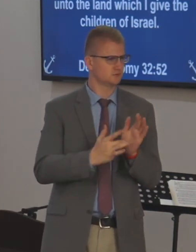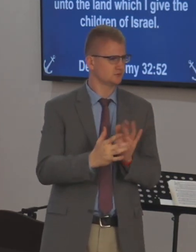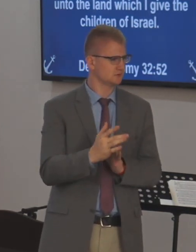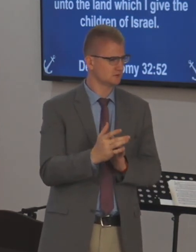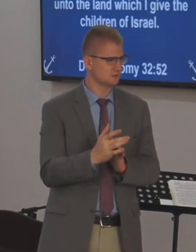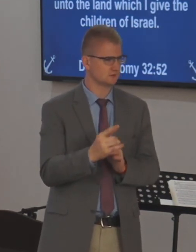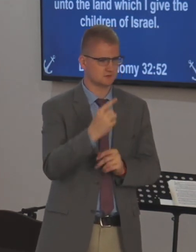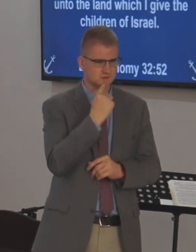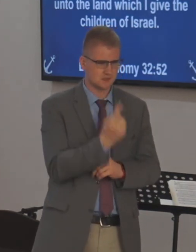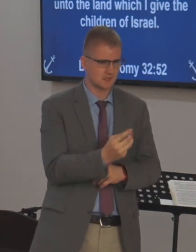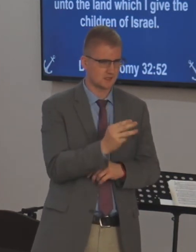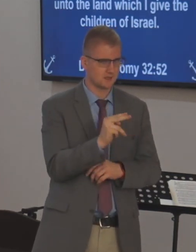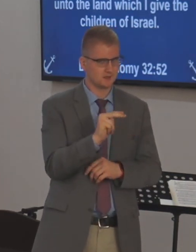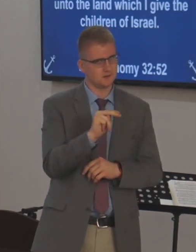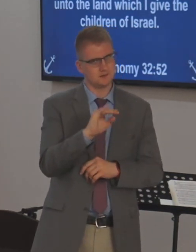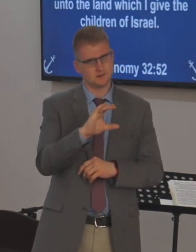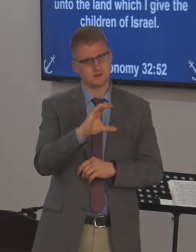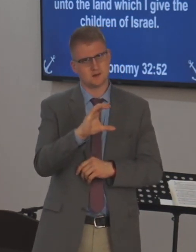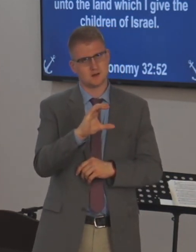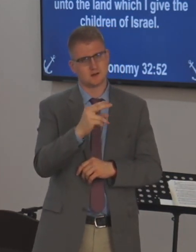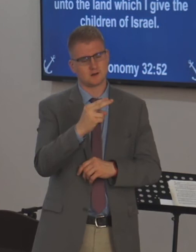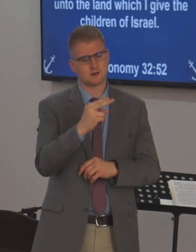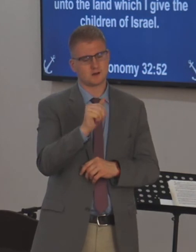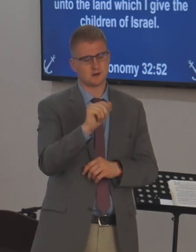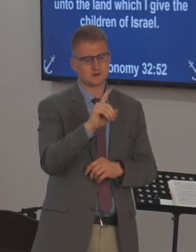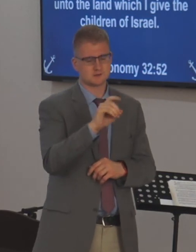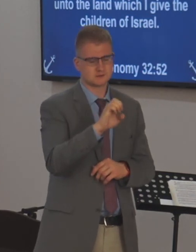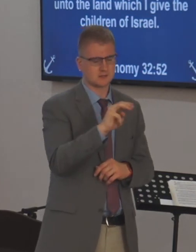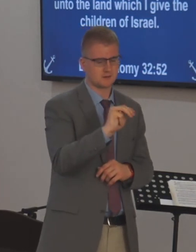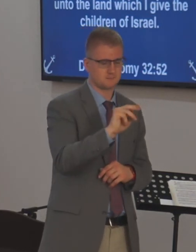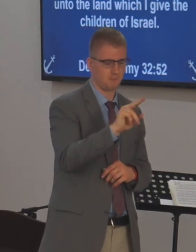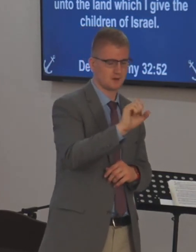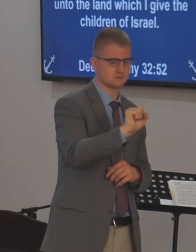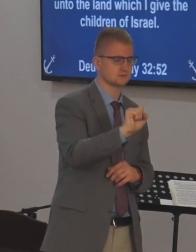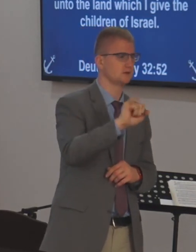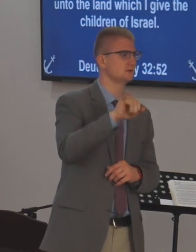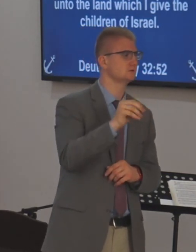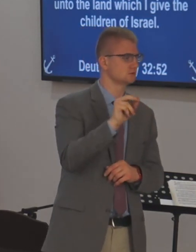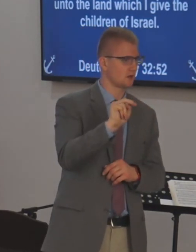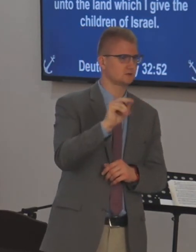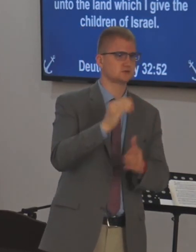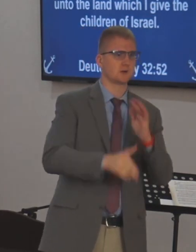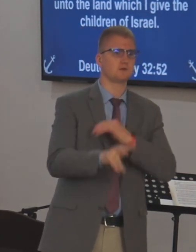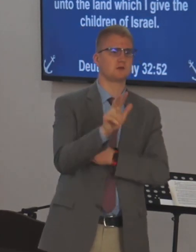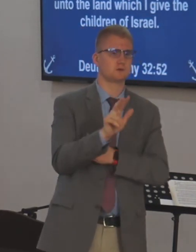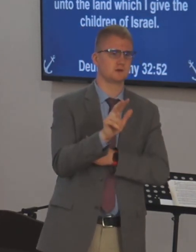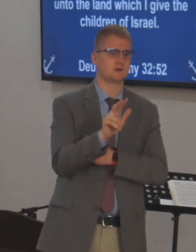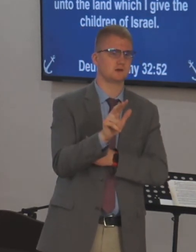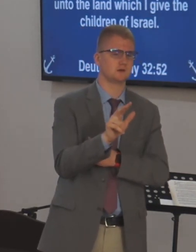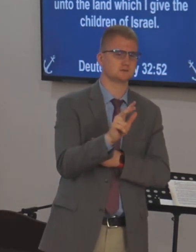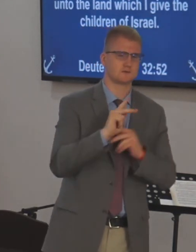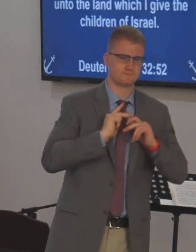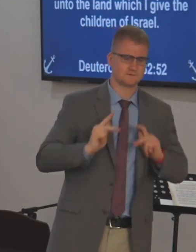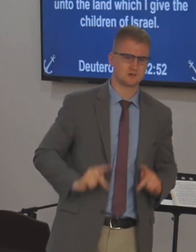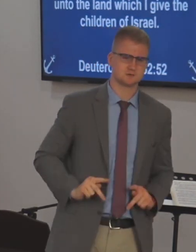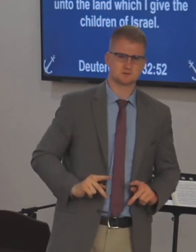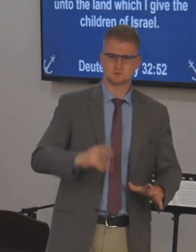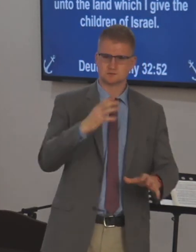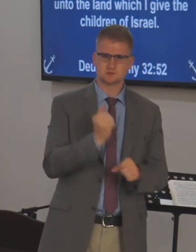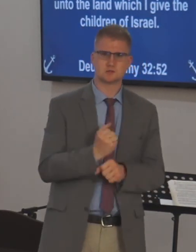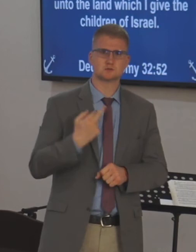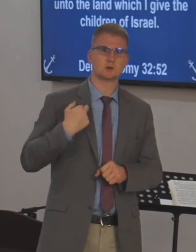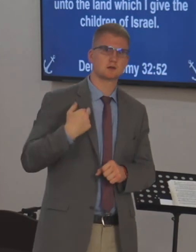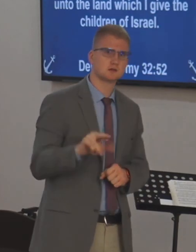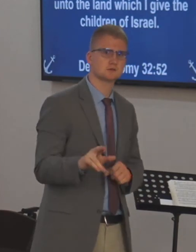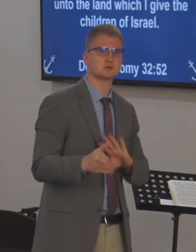What did Jesus say to Nicodemus in John chapter 3? He was a Pharisee, strictest religion. He was religion, all